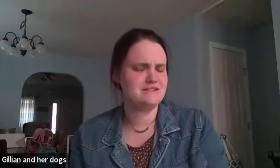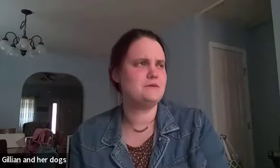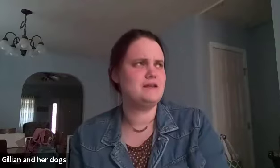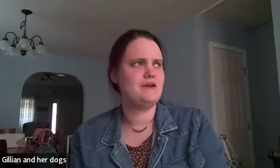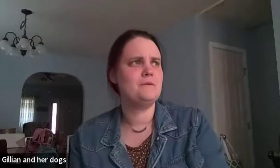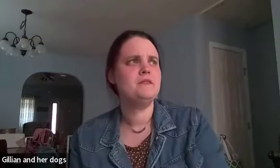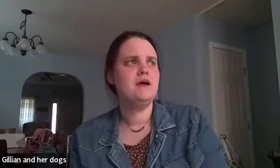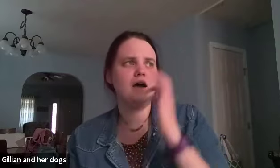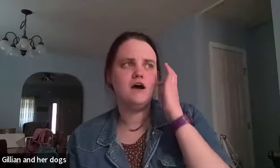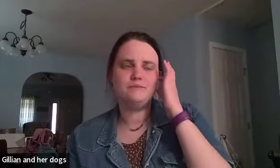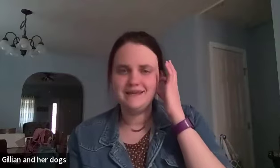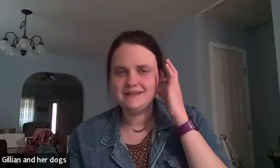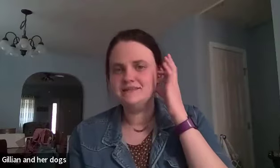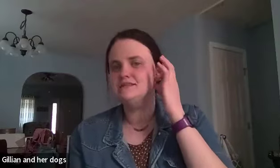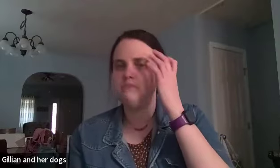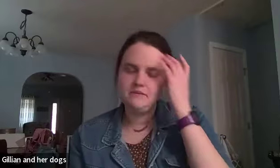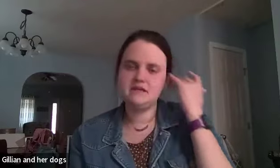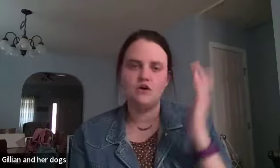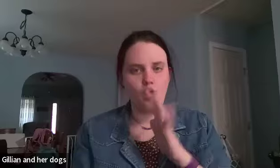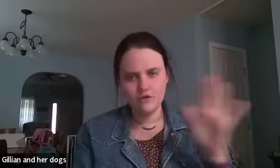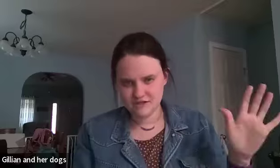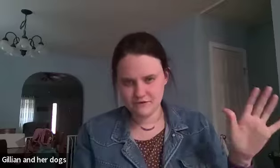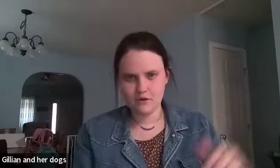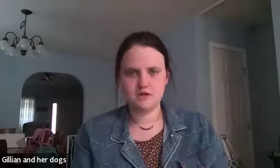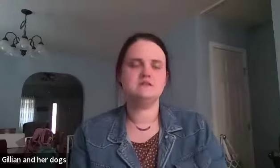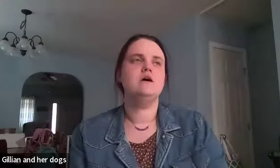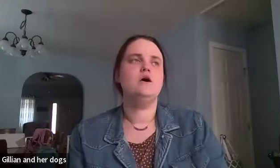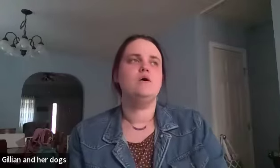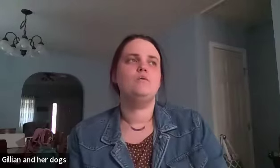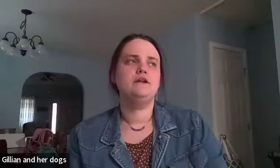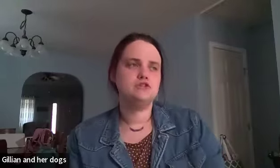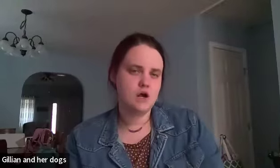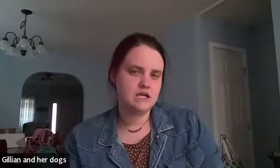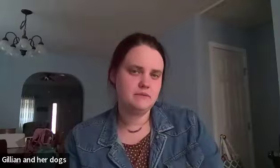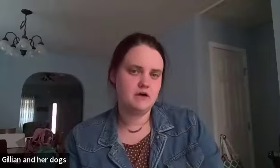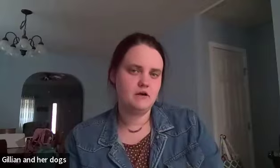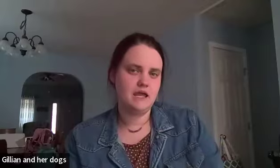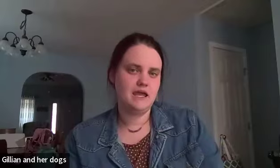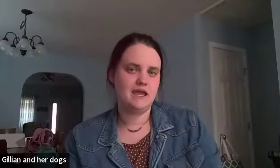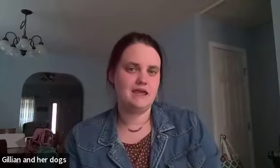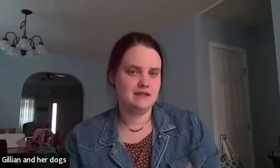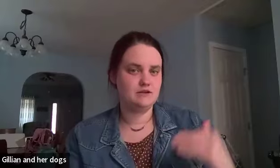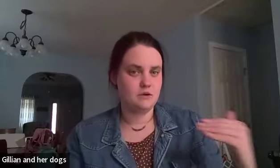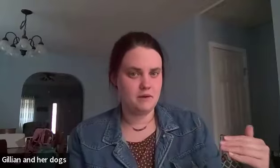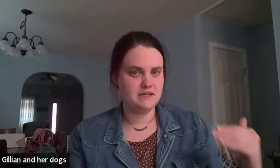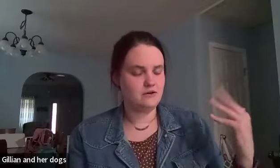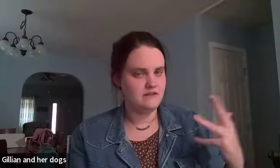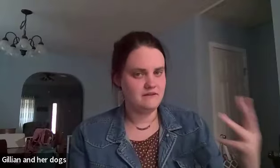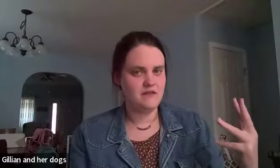it for a minute there. Kittens, puppies, all those different words. When you're talking about a kitten or a puppy or anything like